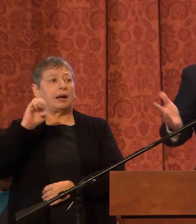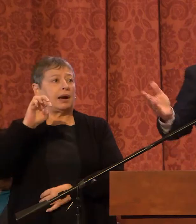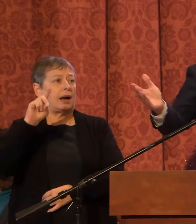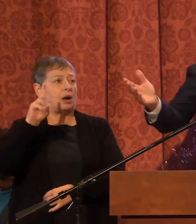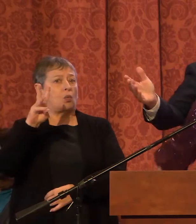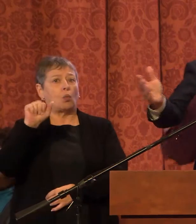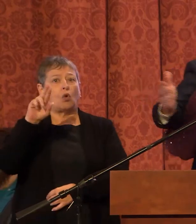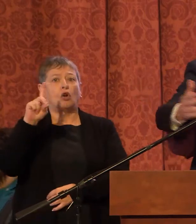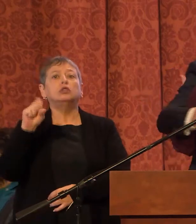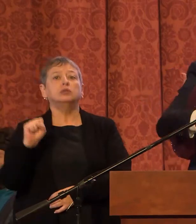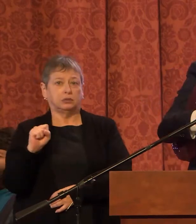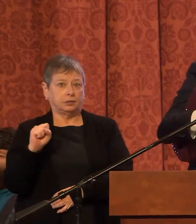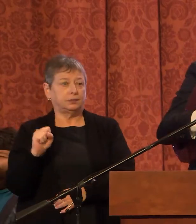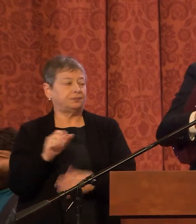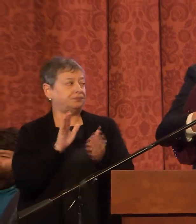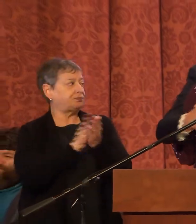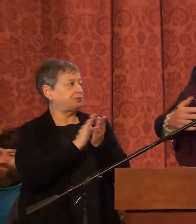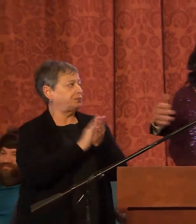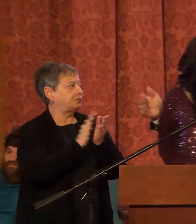Thank you.